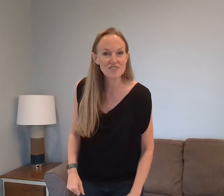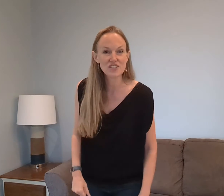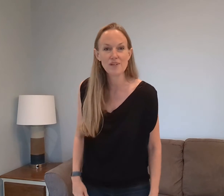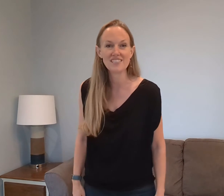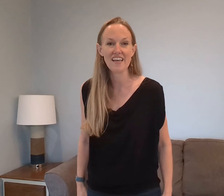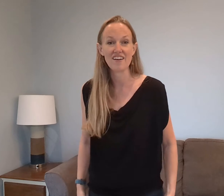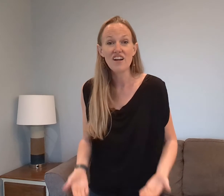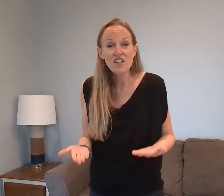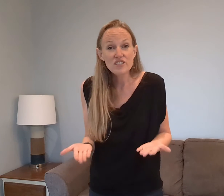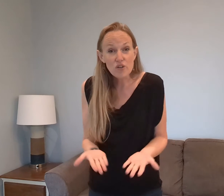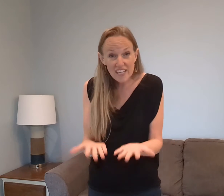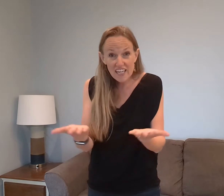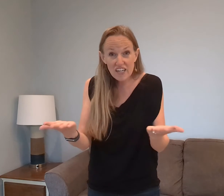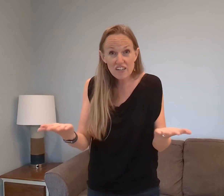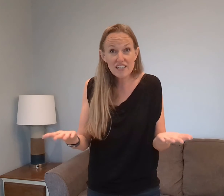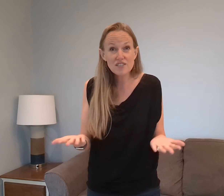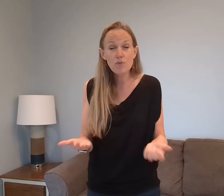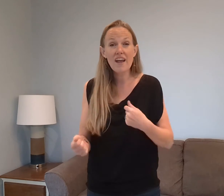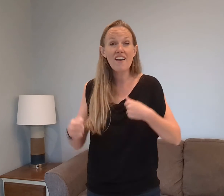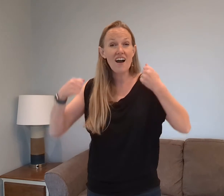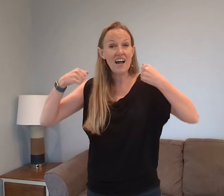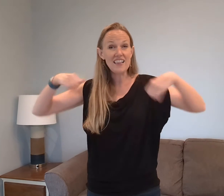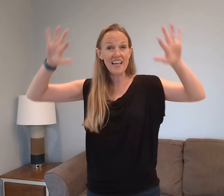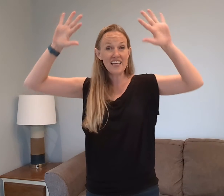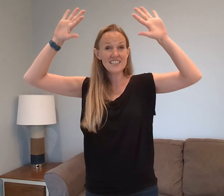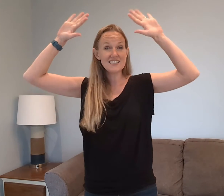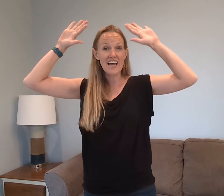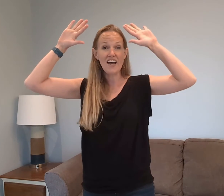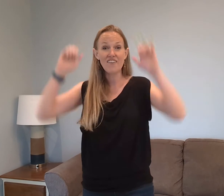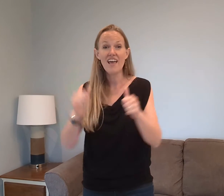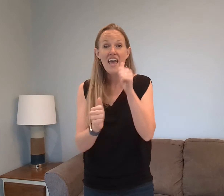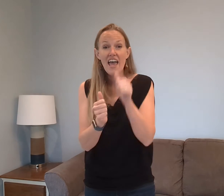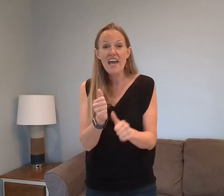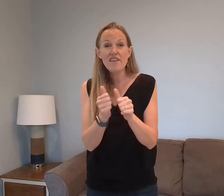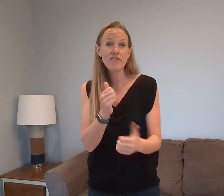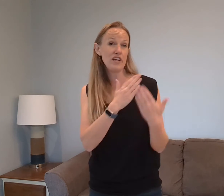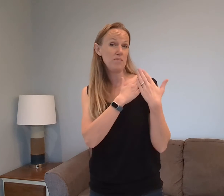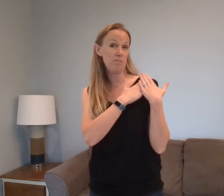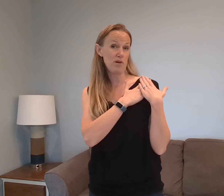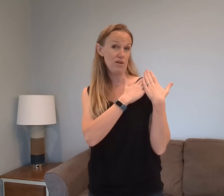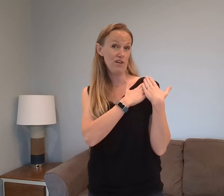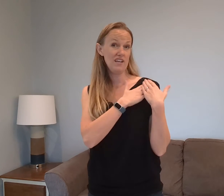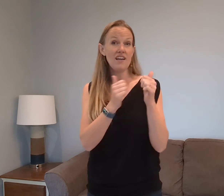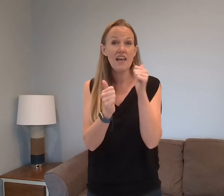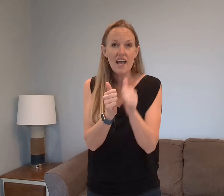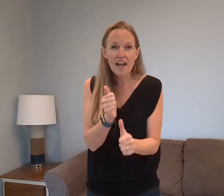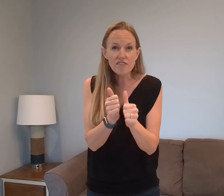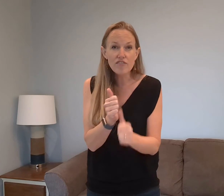verse 1 together. So here is where I lay it down, every burden,